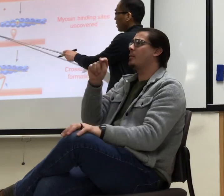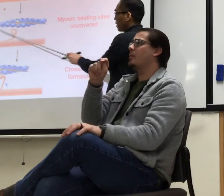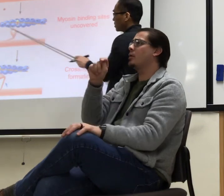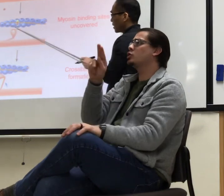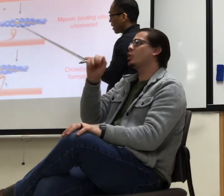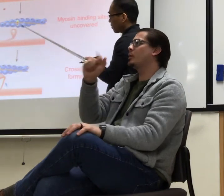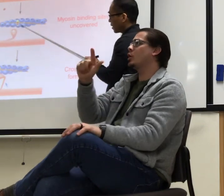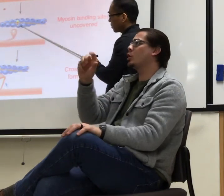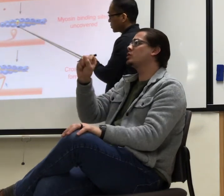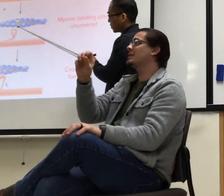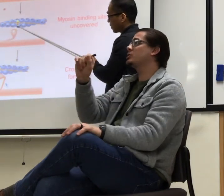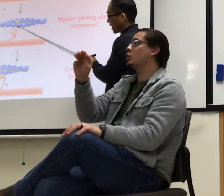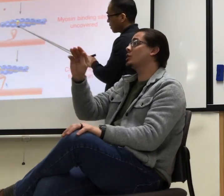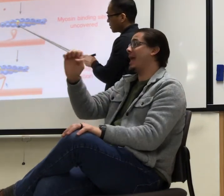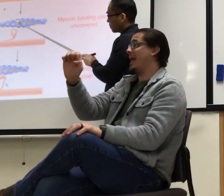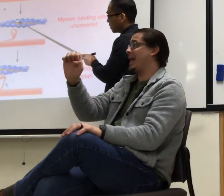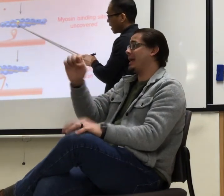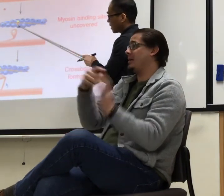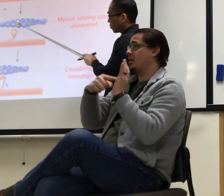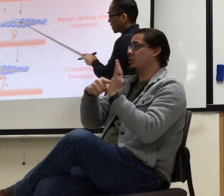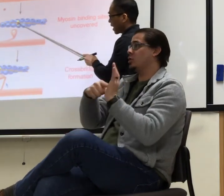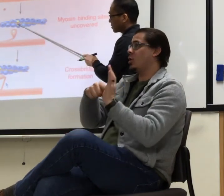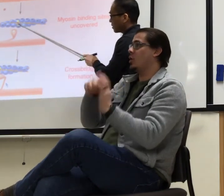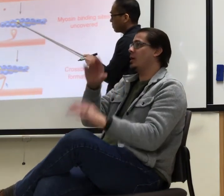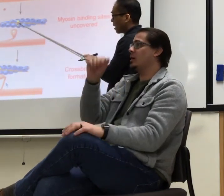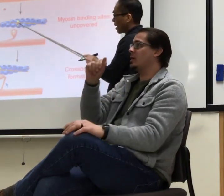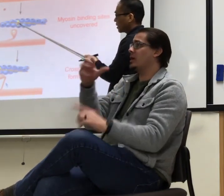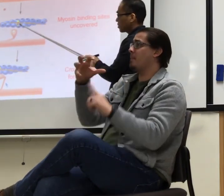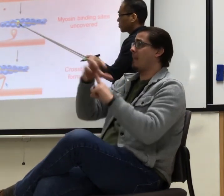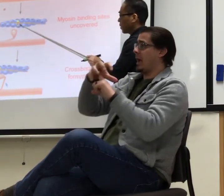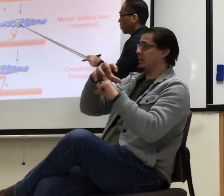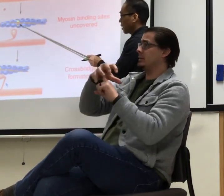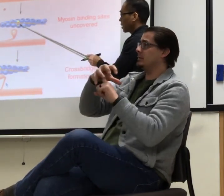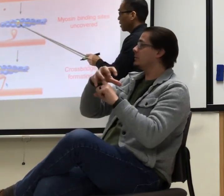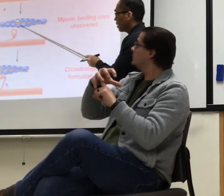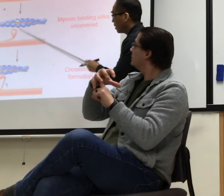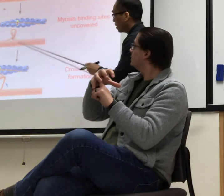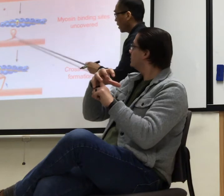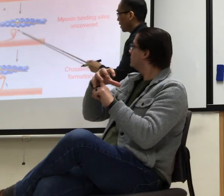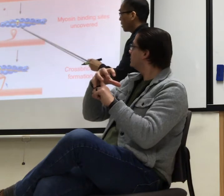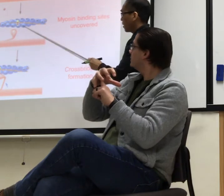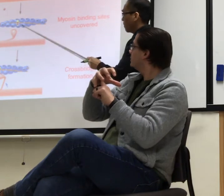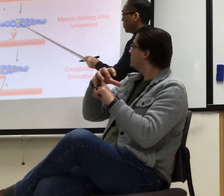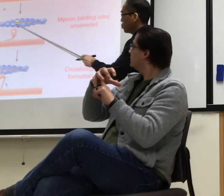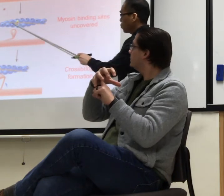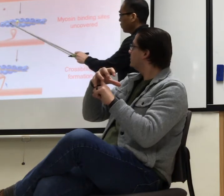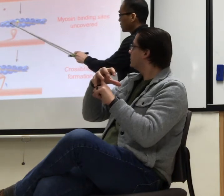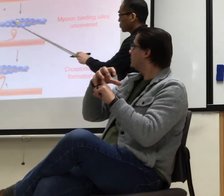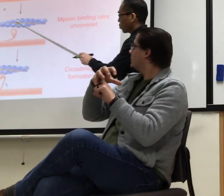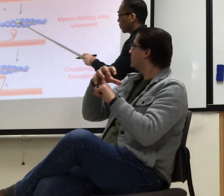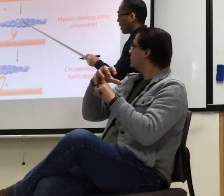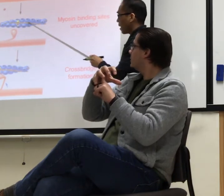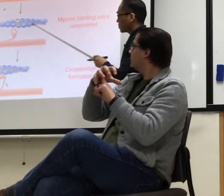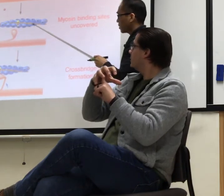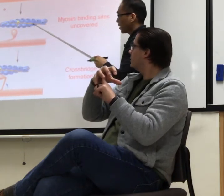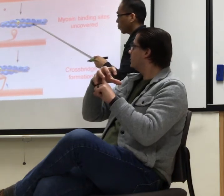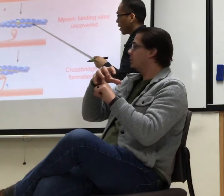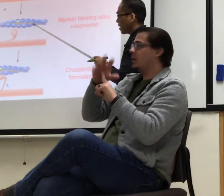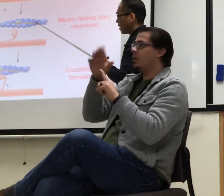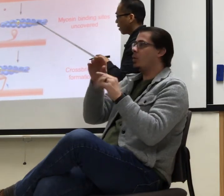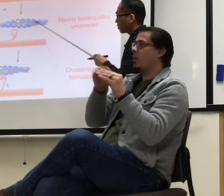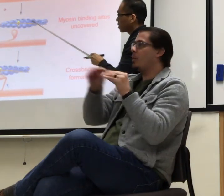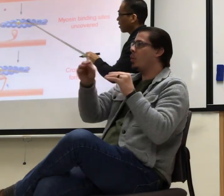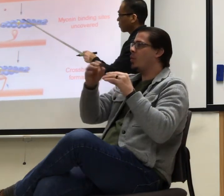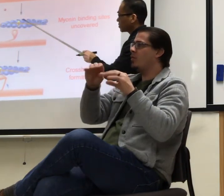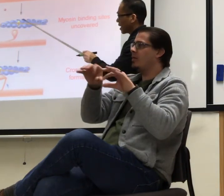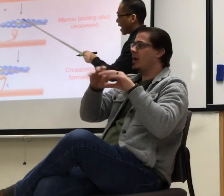cisternae. See how they illustrate the calcium binding? When calcium binds the troponin, it moves the tropomyosin in a